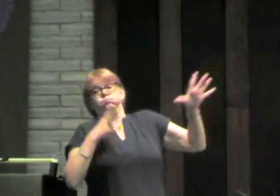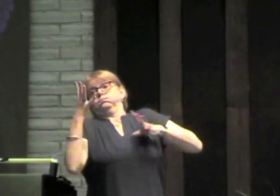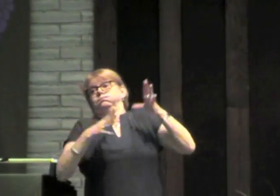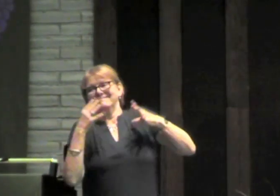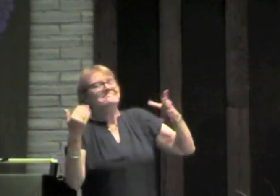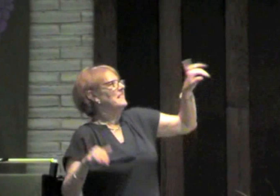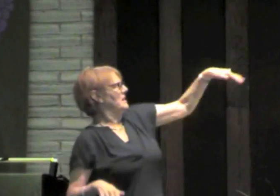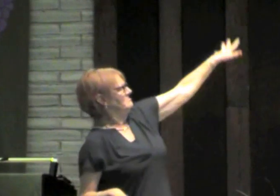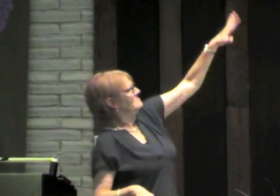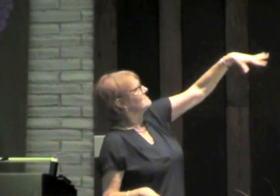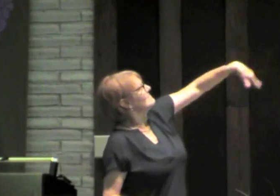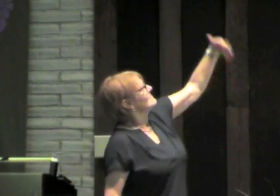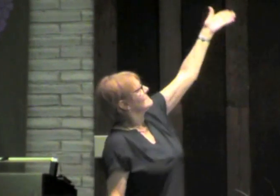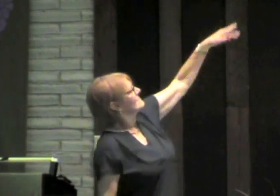around. But this is pretty elaborate.